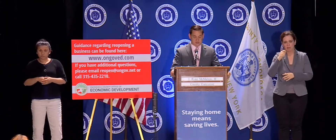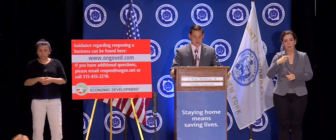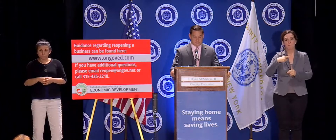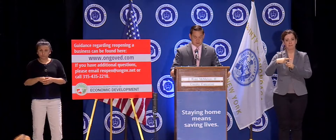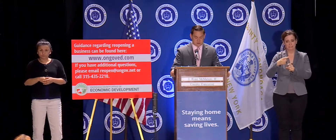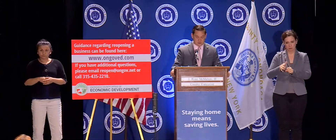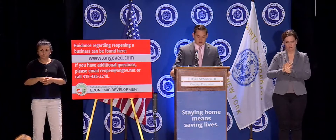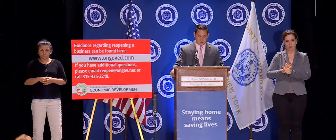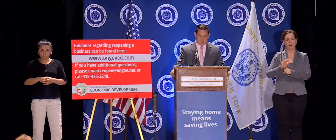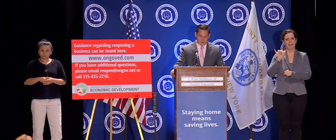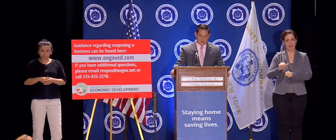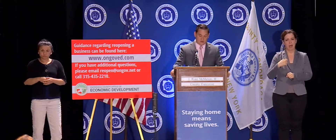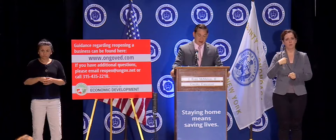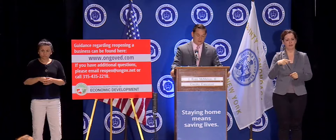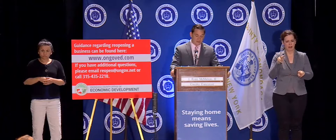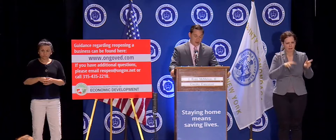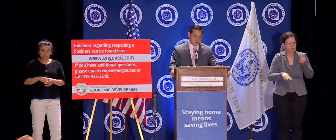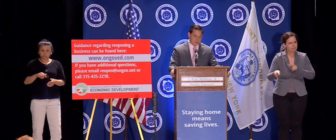27,376 tests.